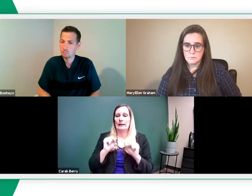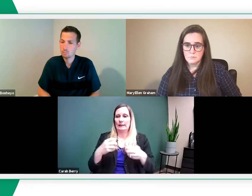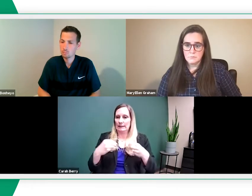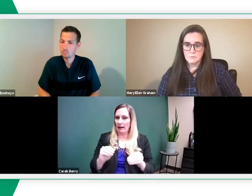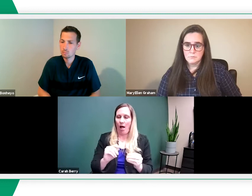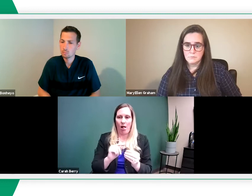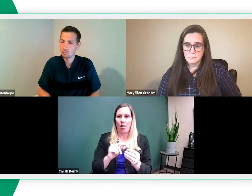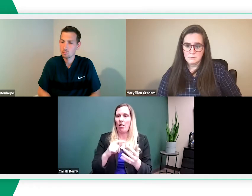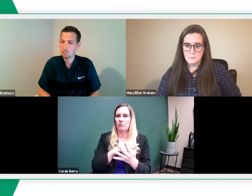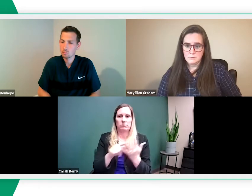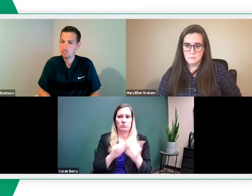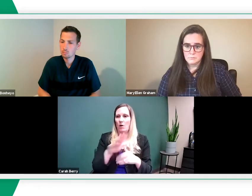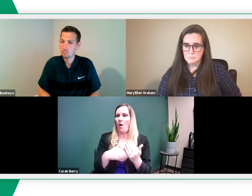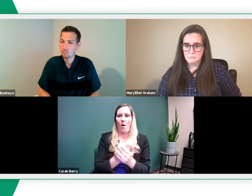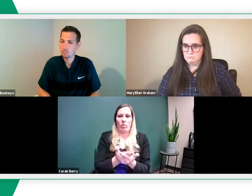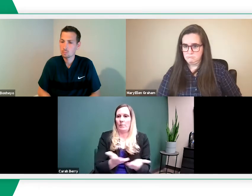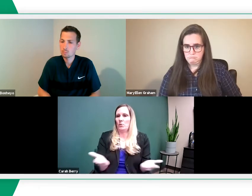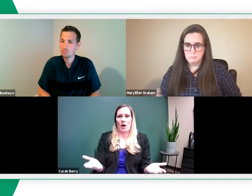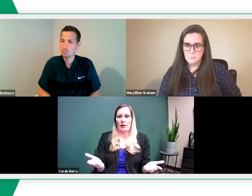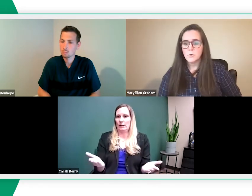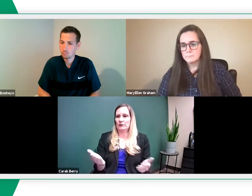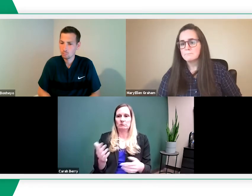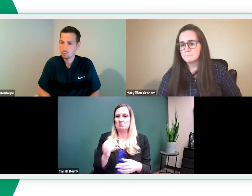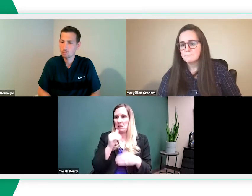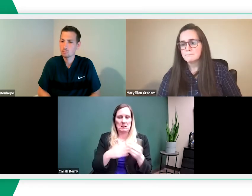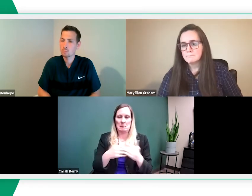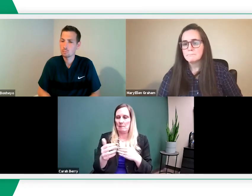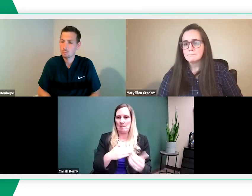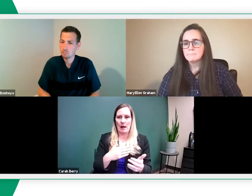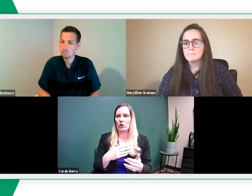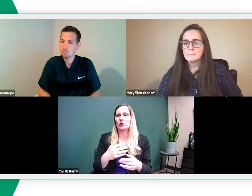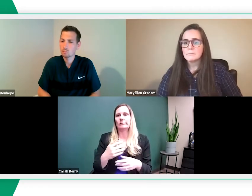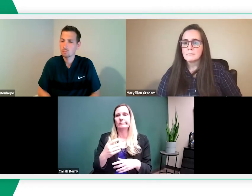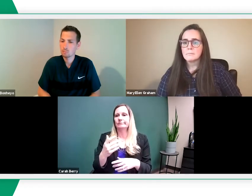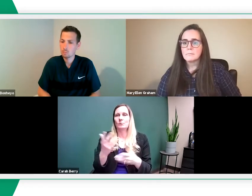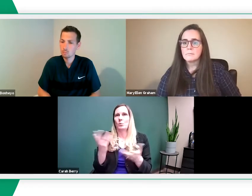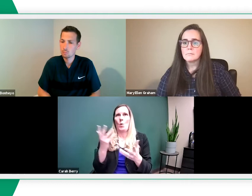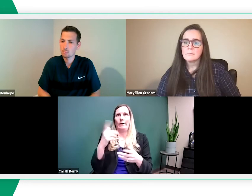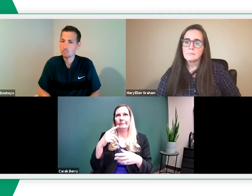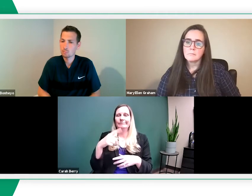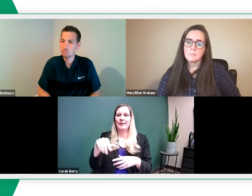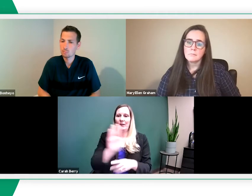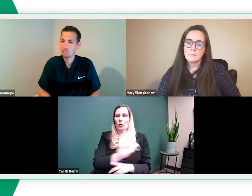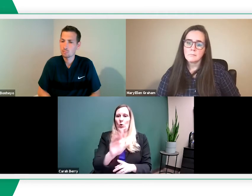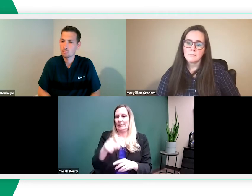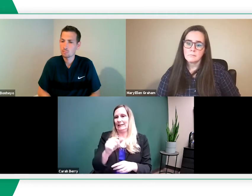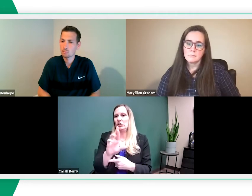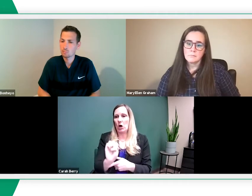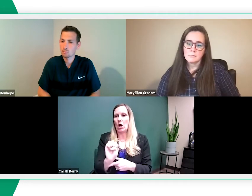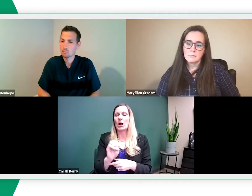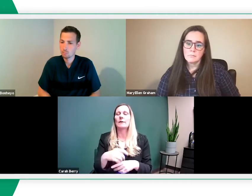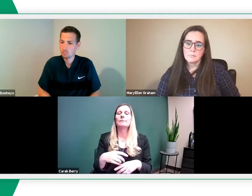So I've taken and passed all of those. That means I can sell basically any product that's out there. It doesn't matter what the product